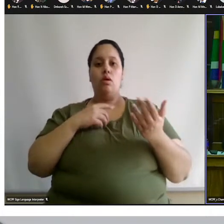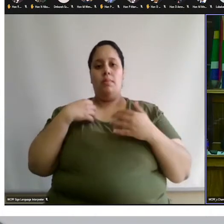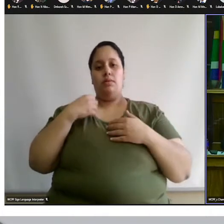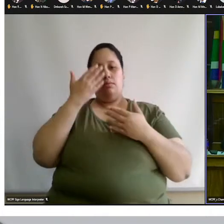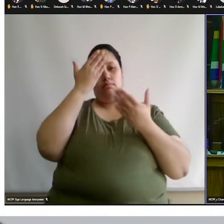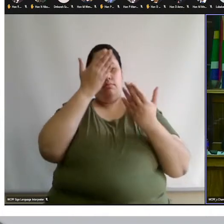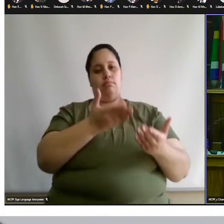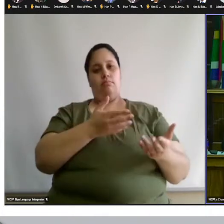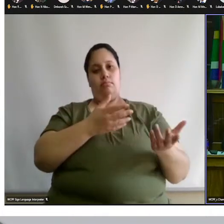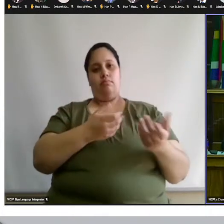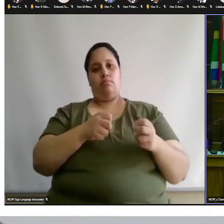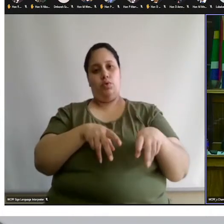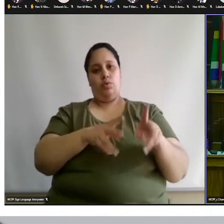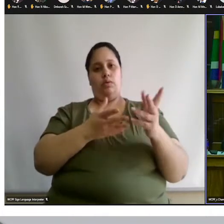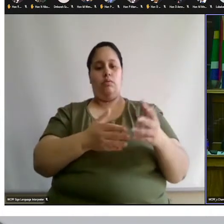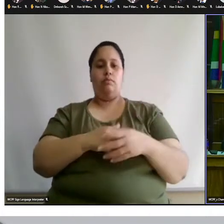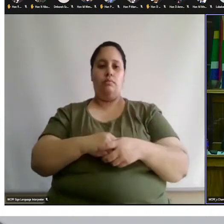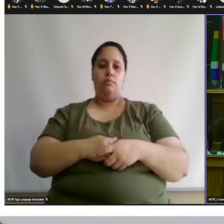Honourable Minister.